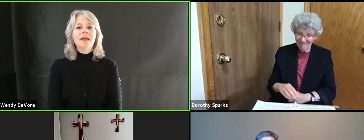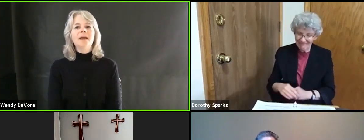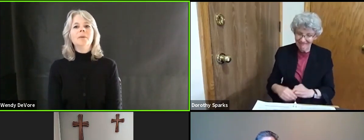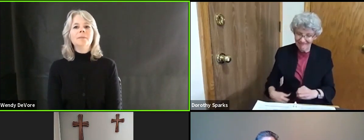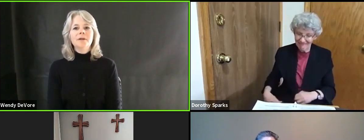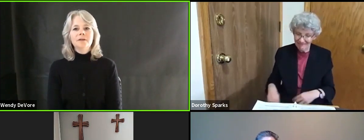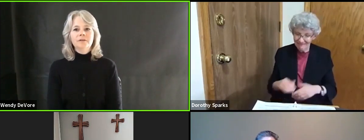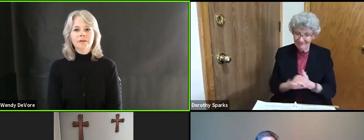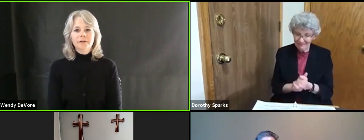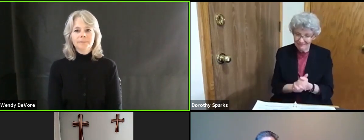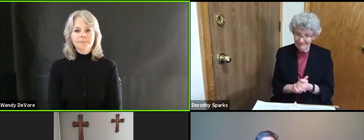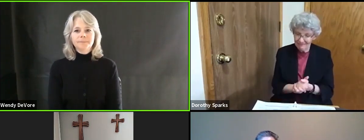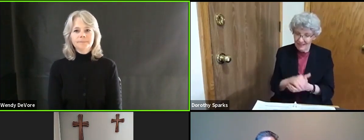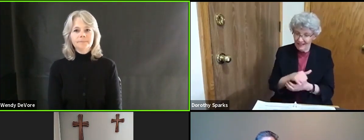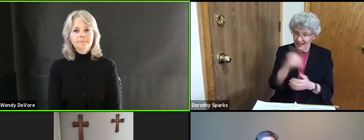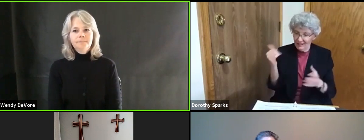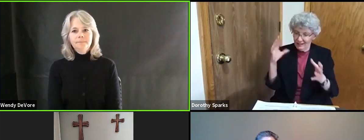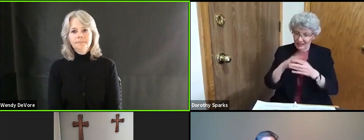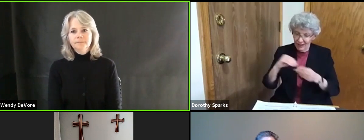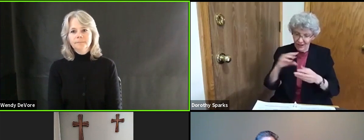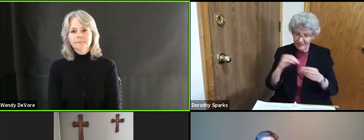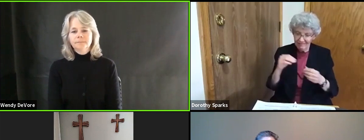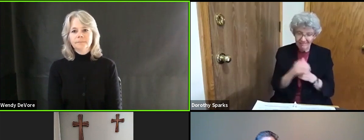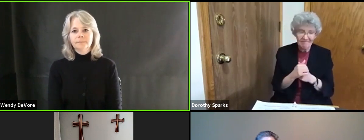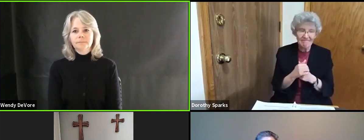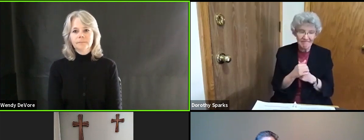man became a minister.